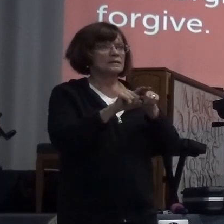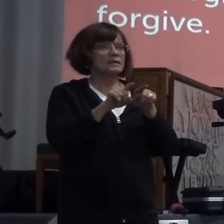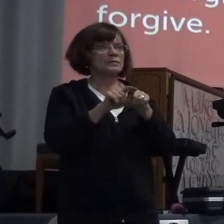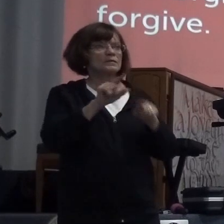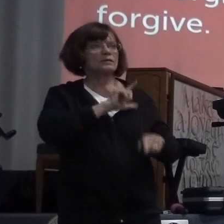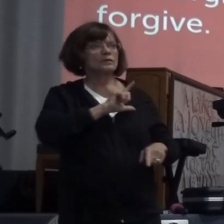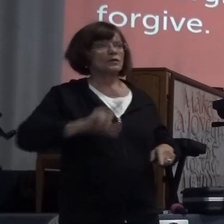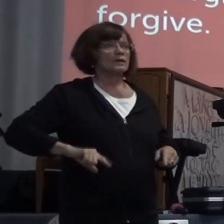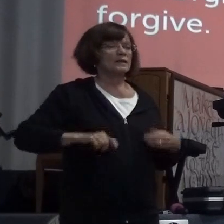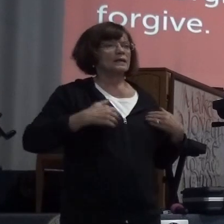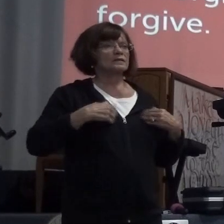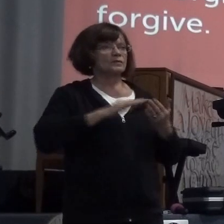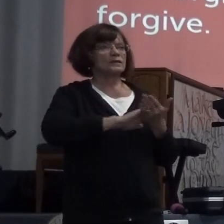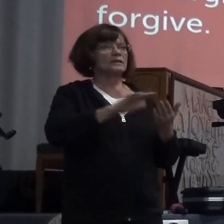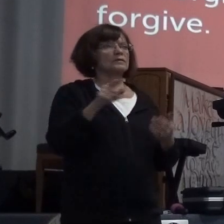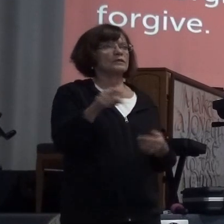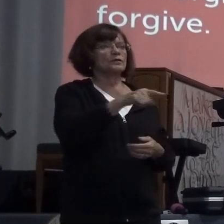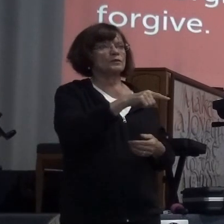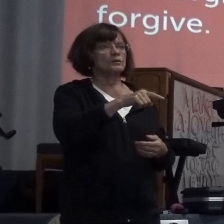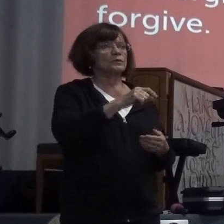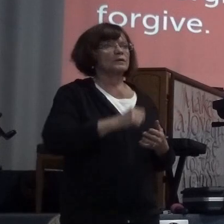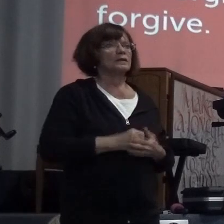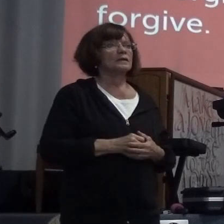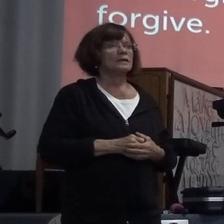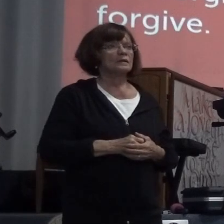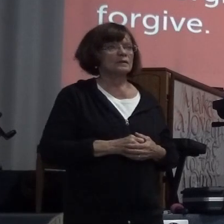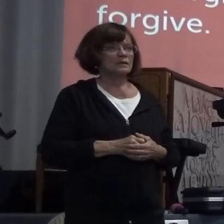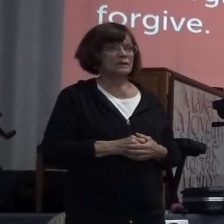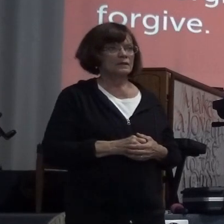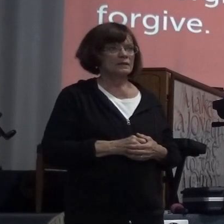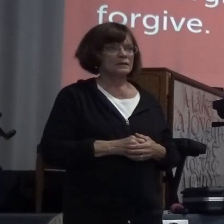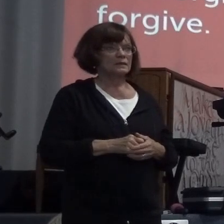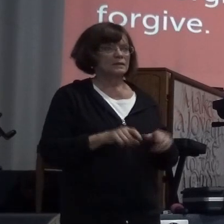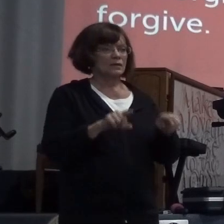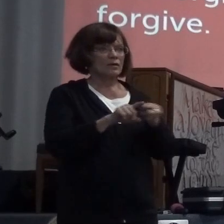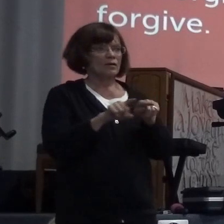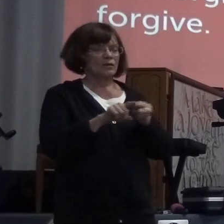You must also forgive as God has forgiven you.